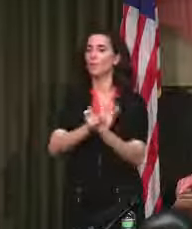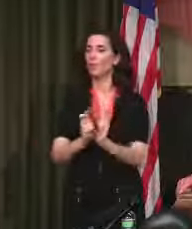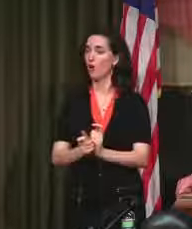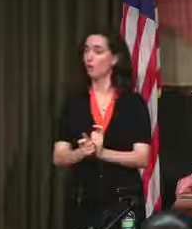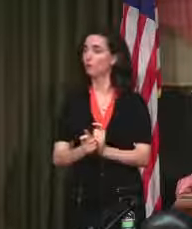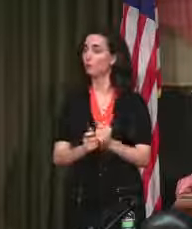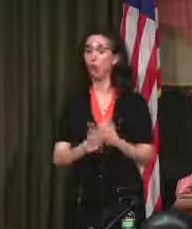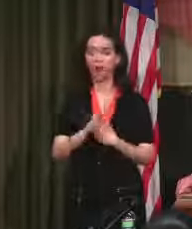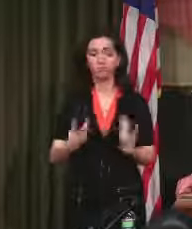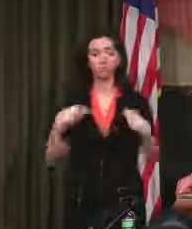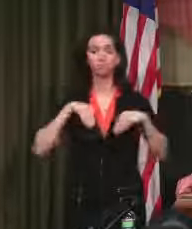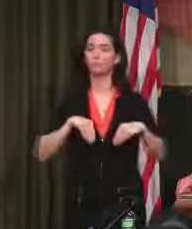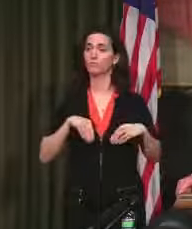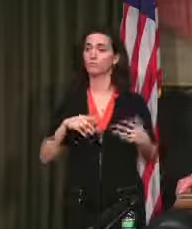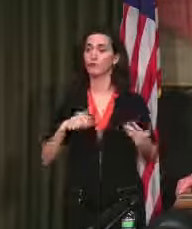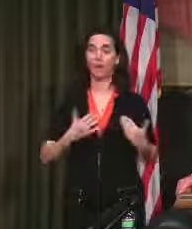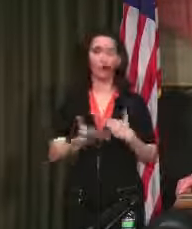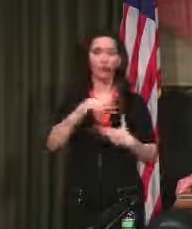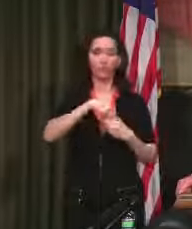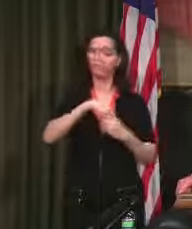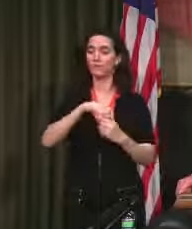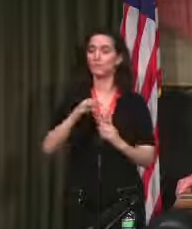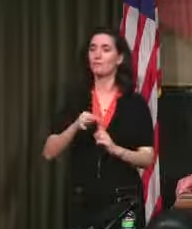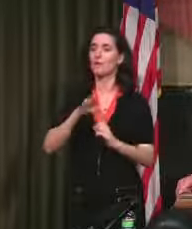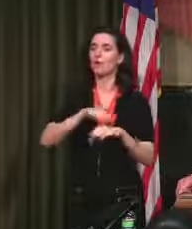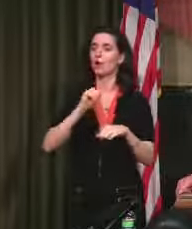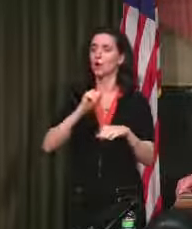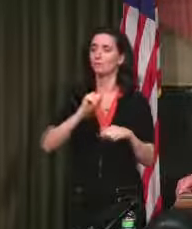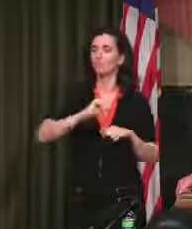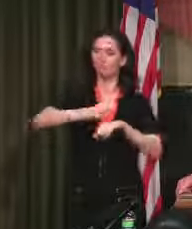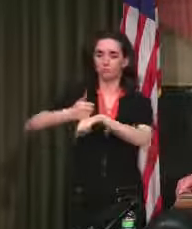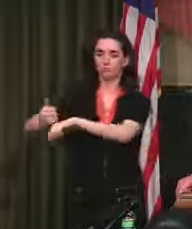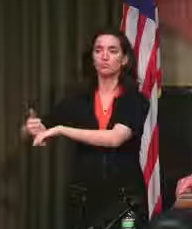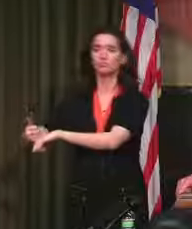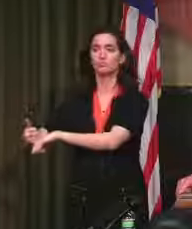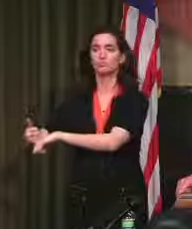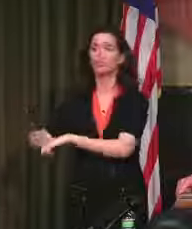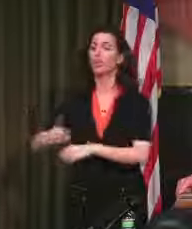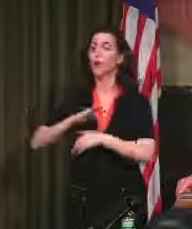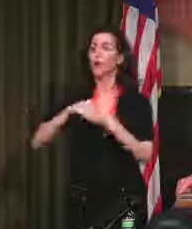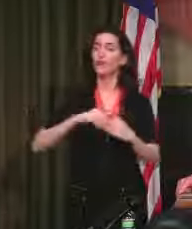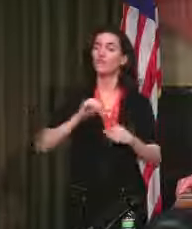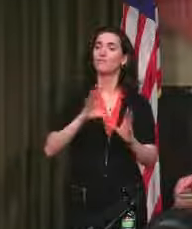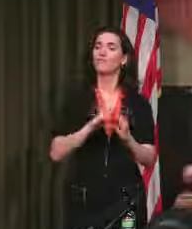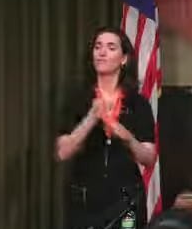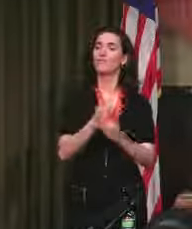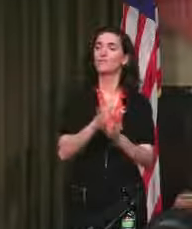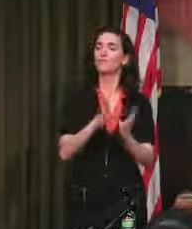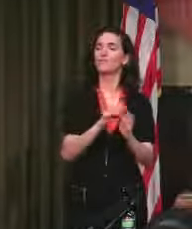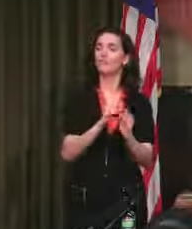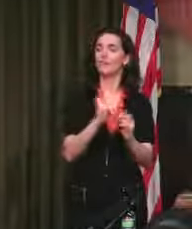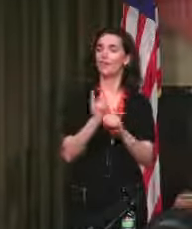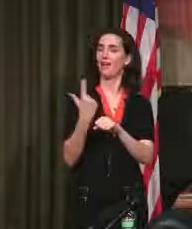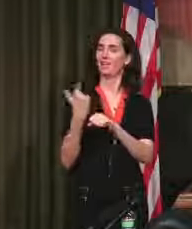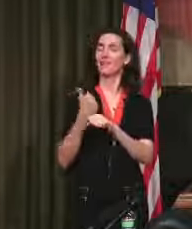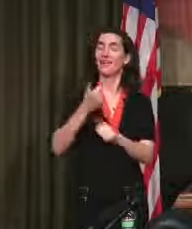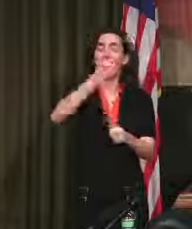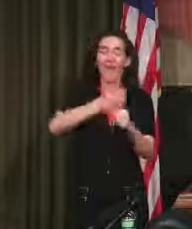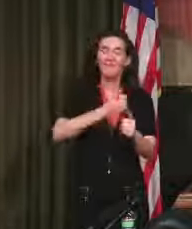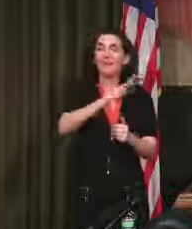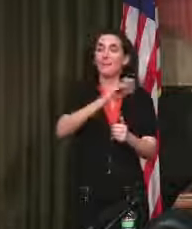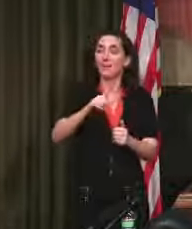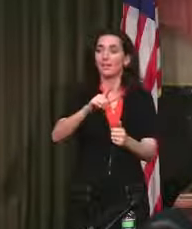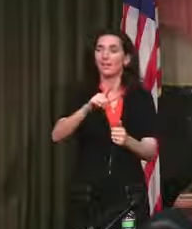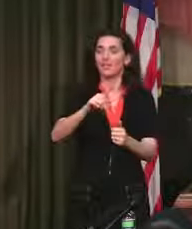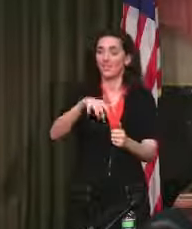I put them all in special call. They had a fiscal session last year. Every single bill